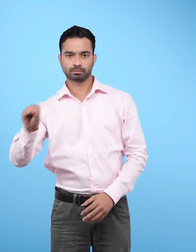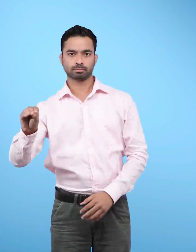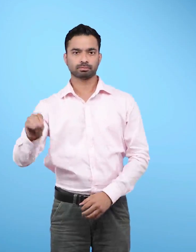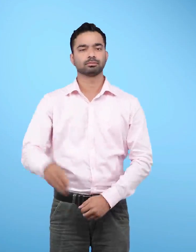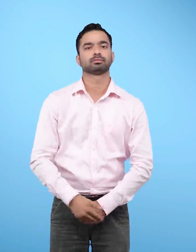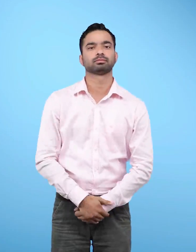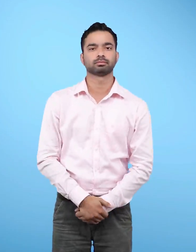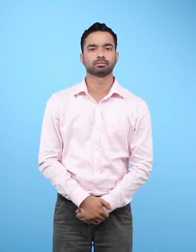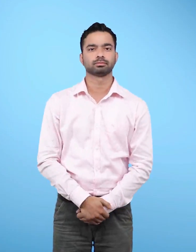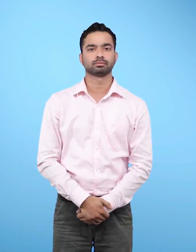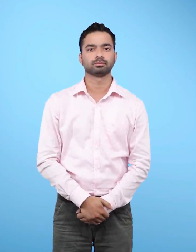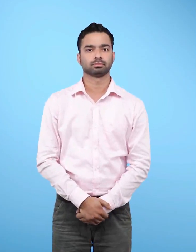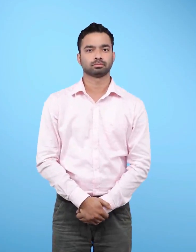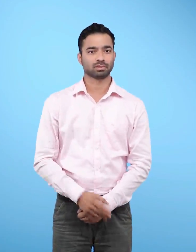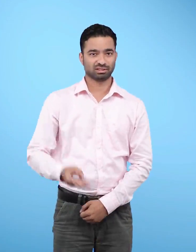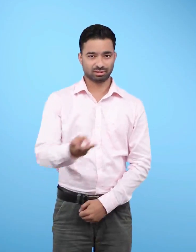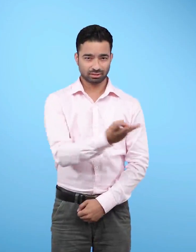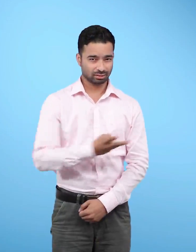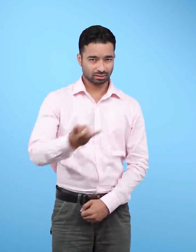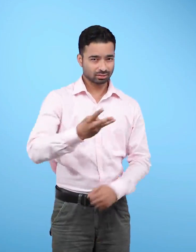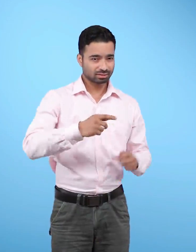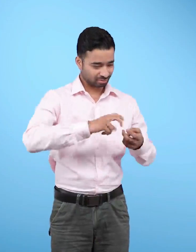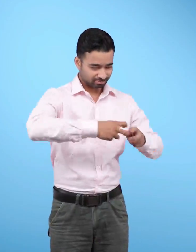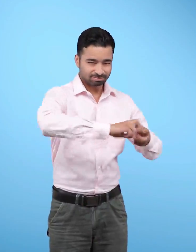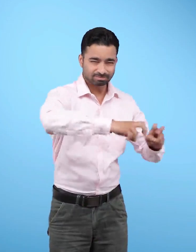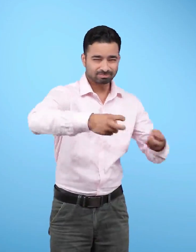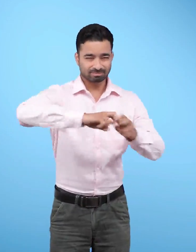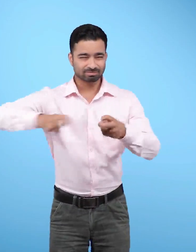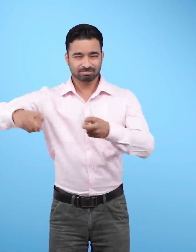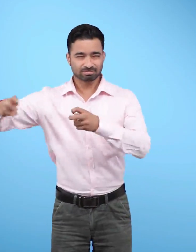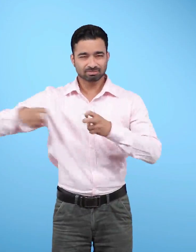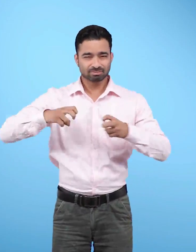Dash. How much wire in all will the 3 need?